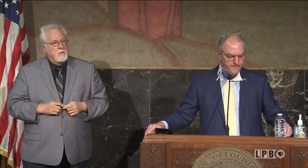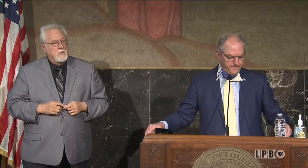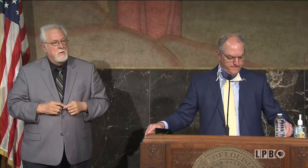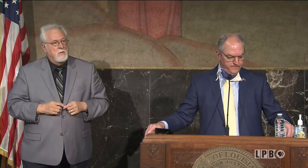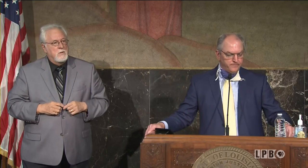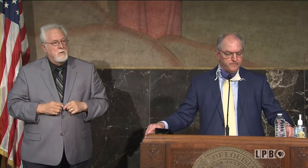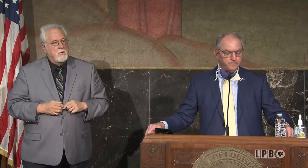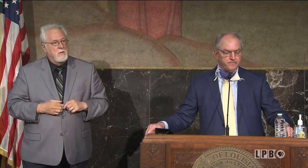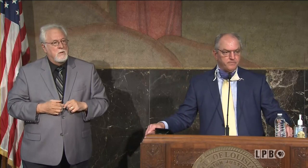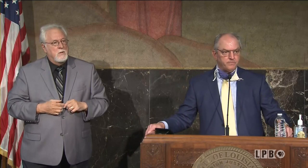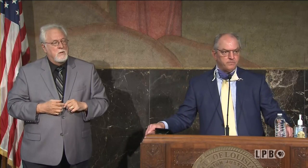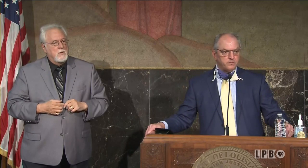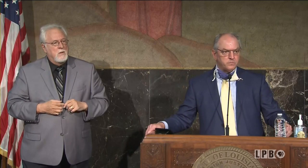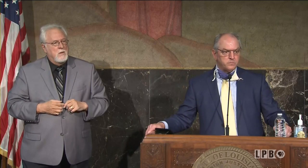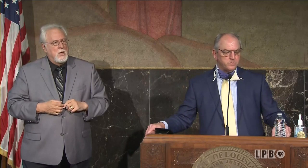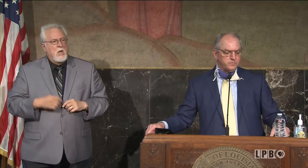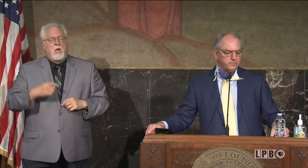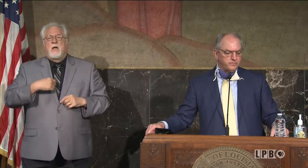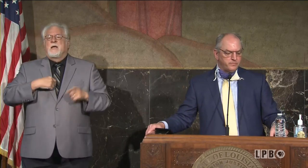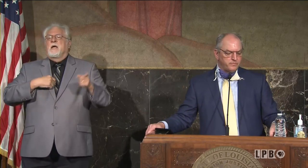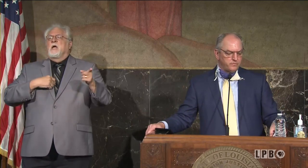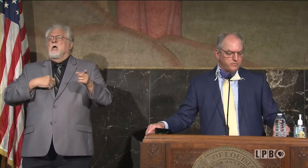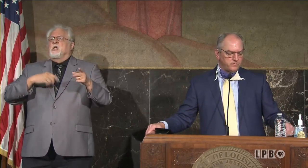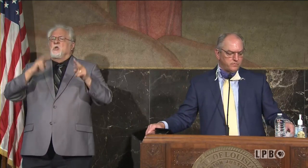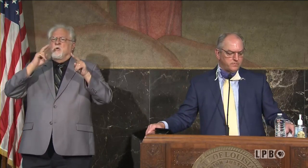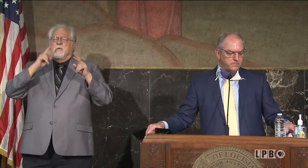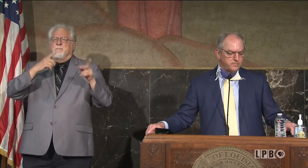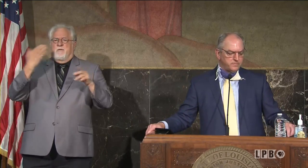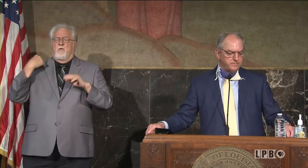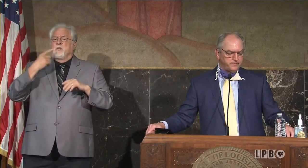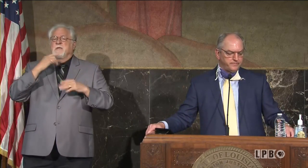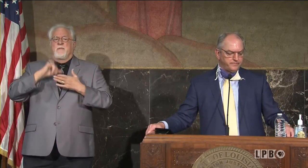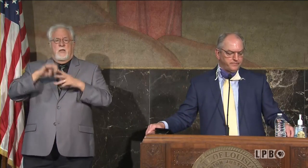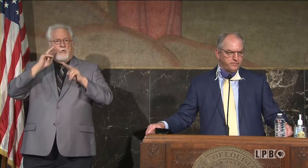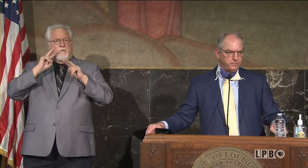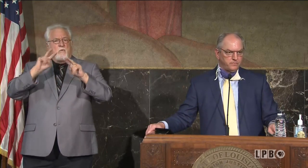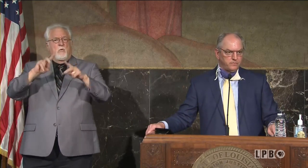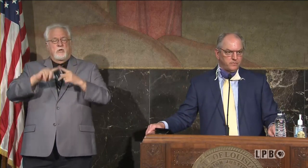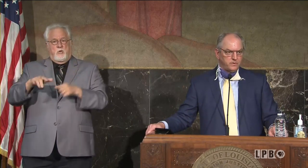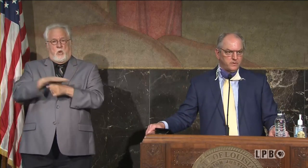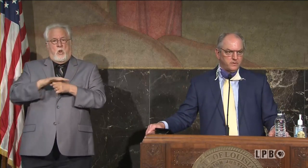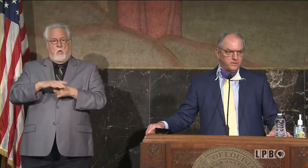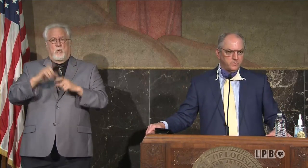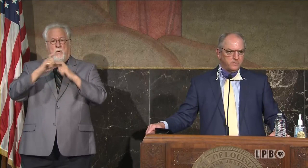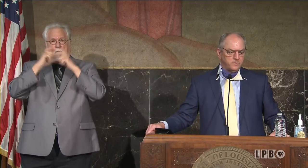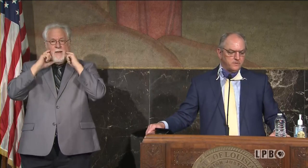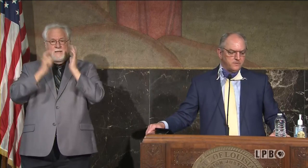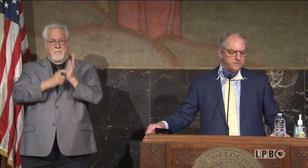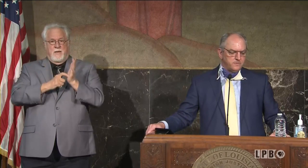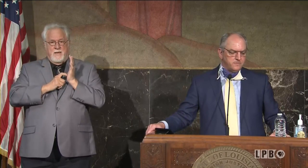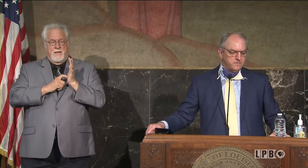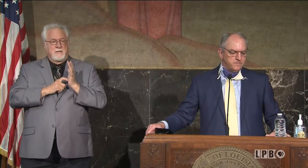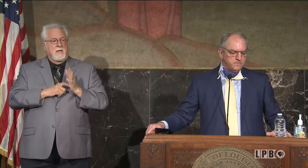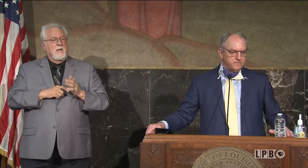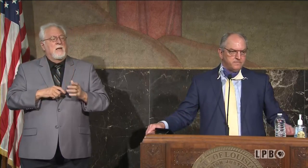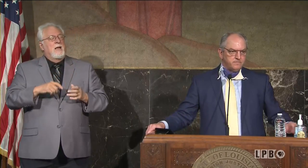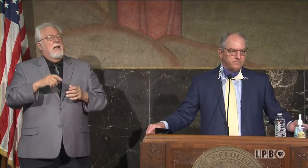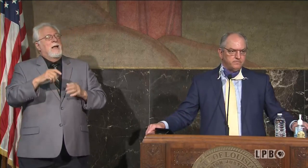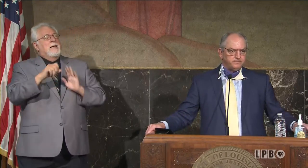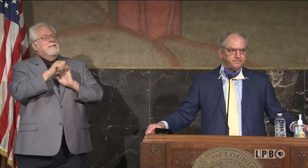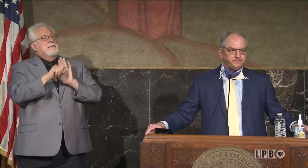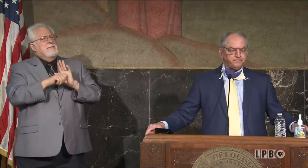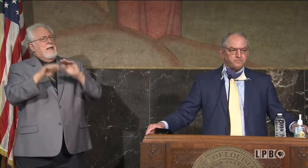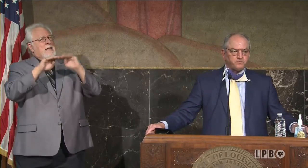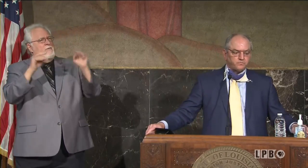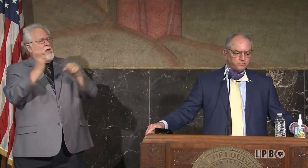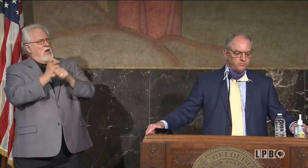the local mask mandates. I guess I'm curious because you said repeatedly that mask mandates at a state level would be hard to enforce,